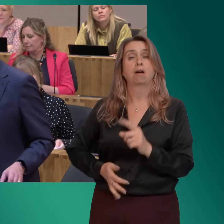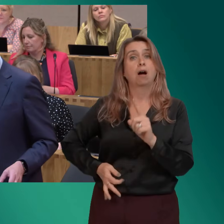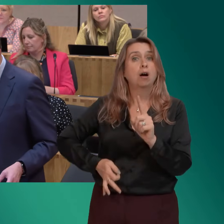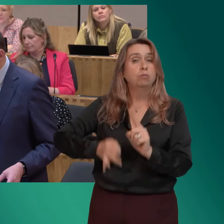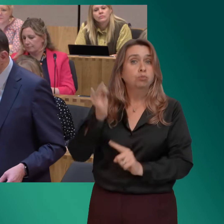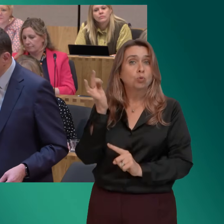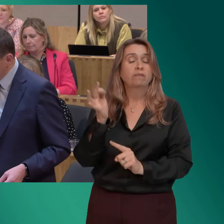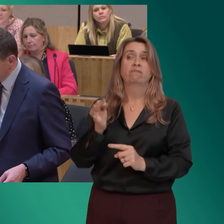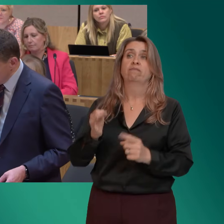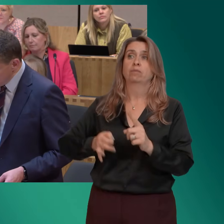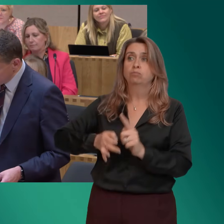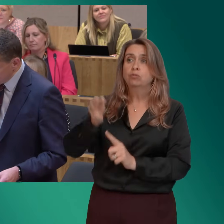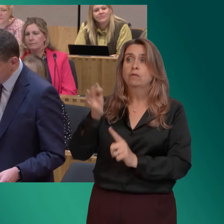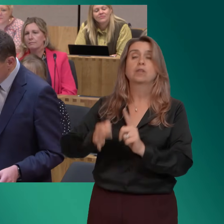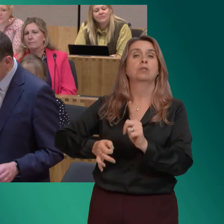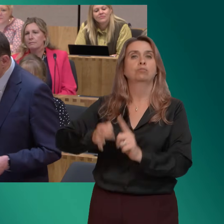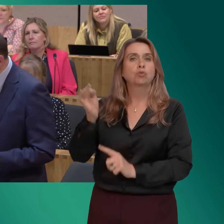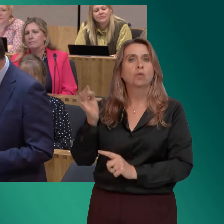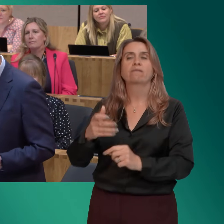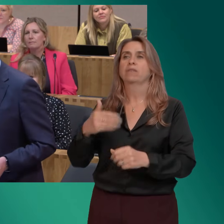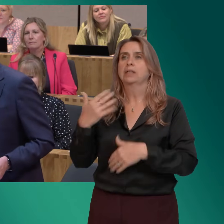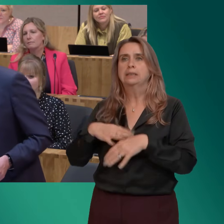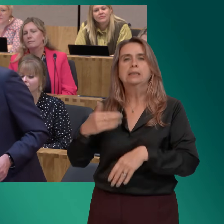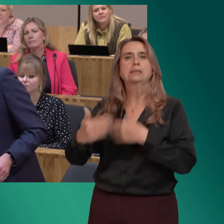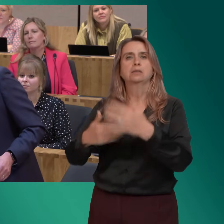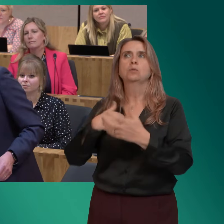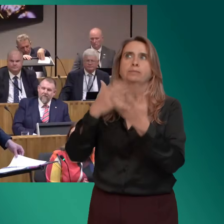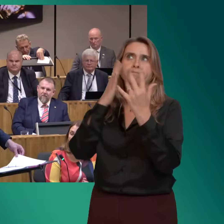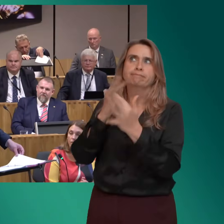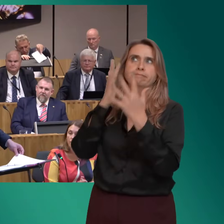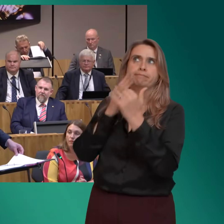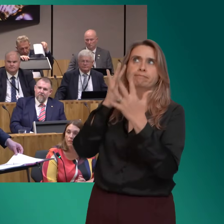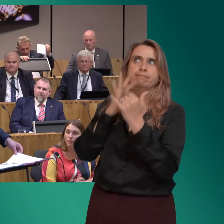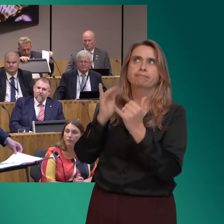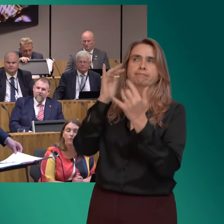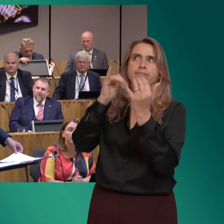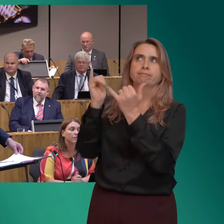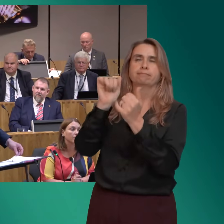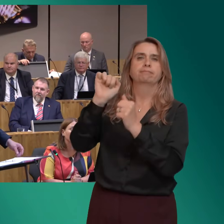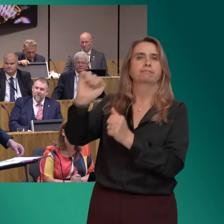actively providing support and reviewing the Health Board's plan.